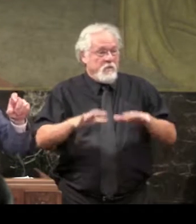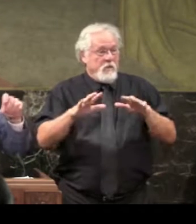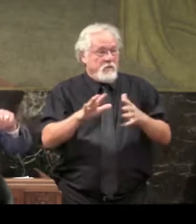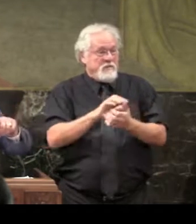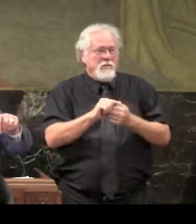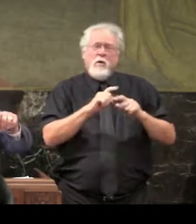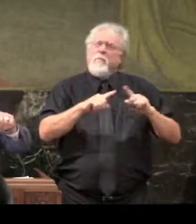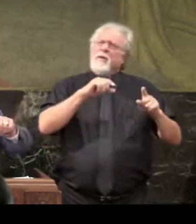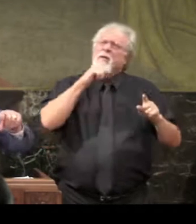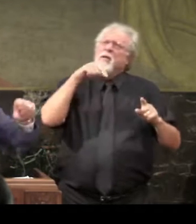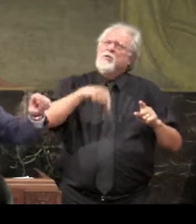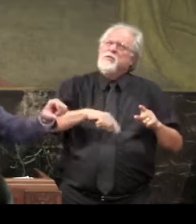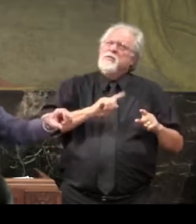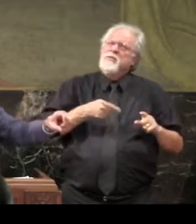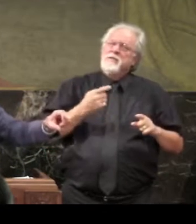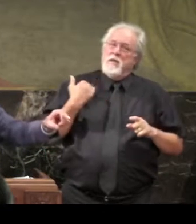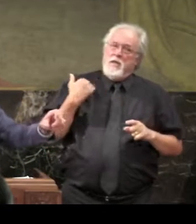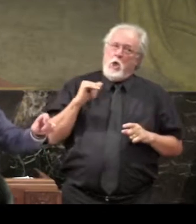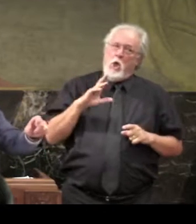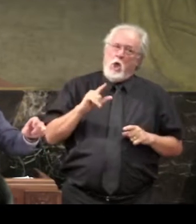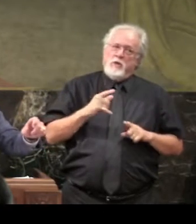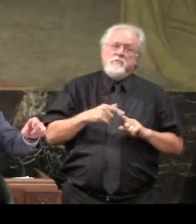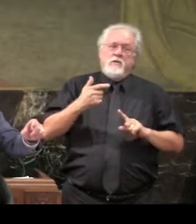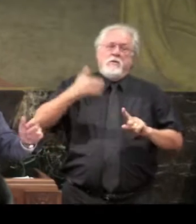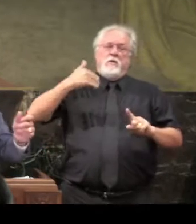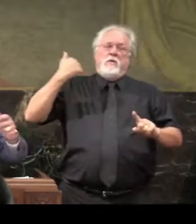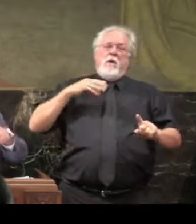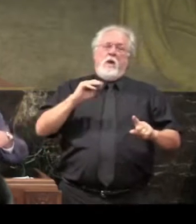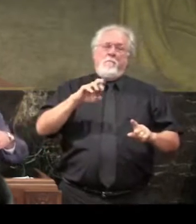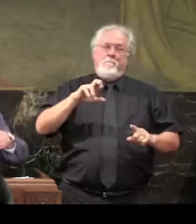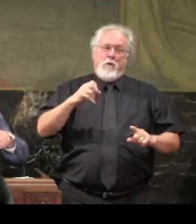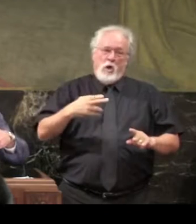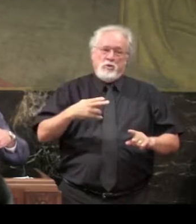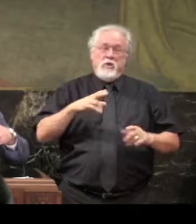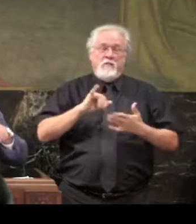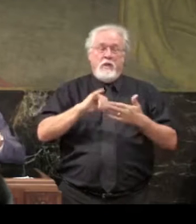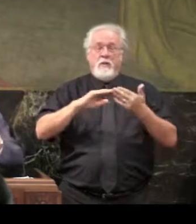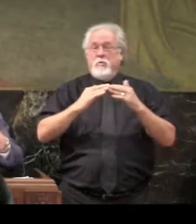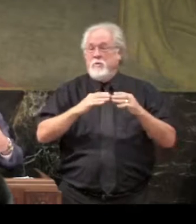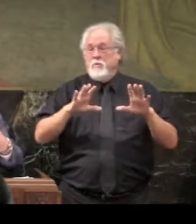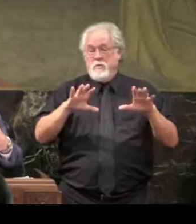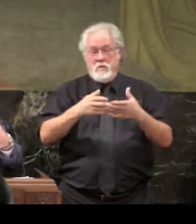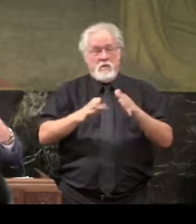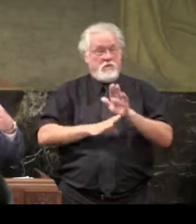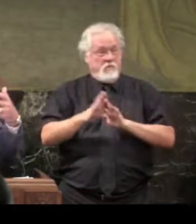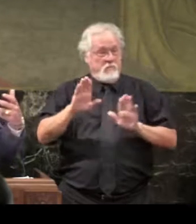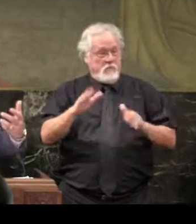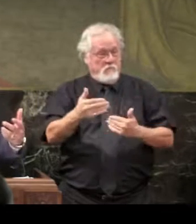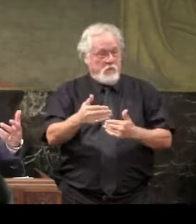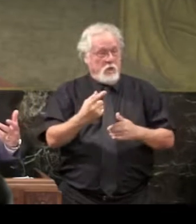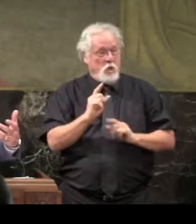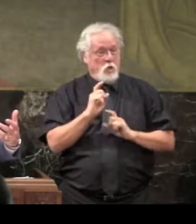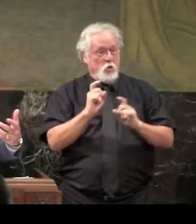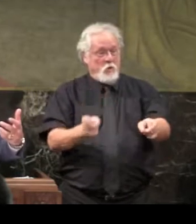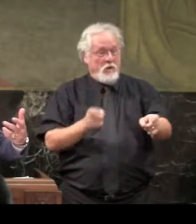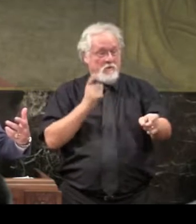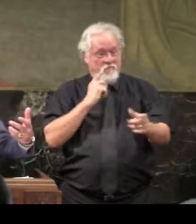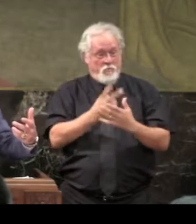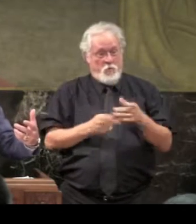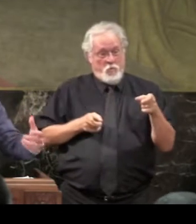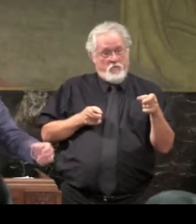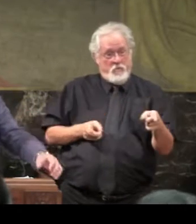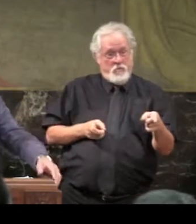disaster, but not really just this one in August, but the March as well, because the Community Development Block Grant funding that we're seeking is for both